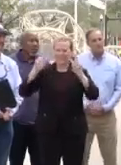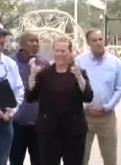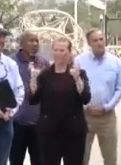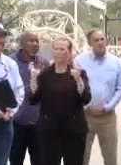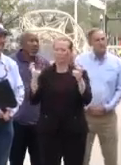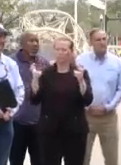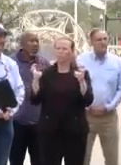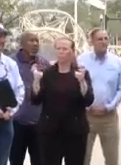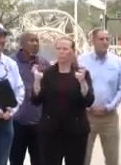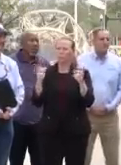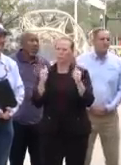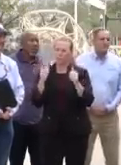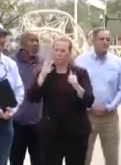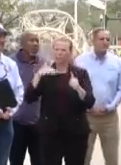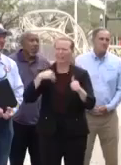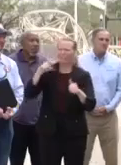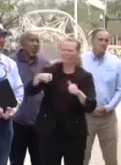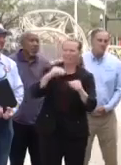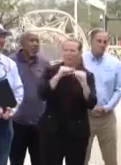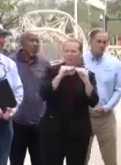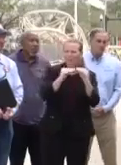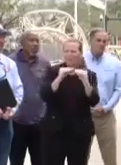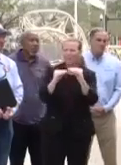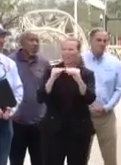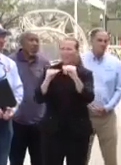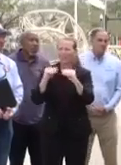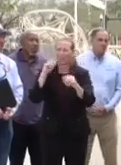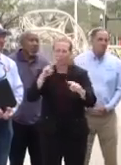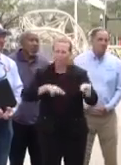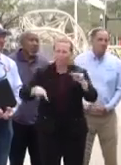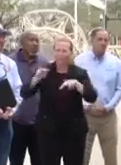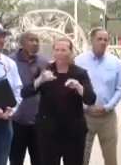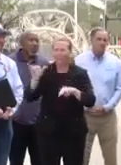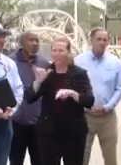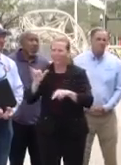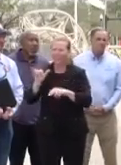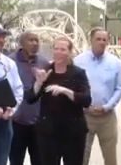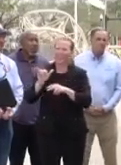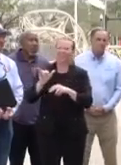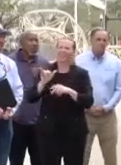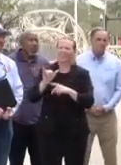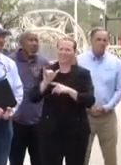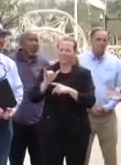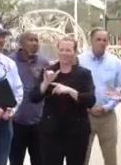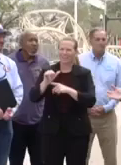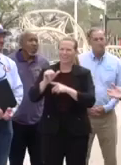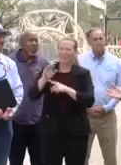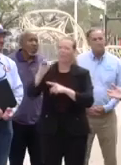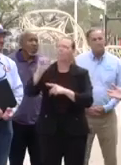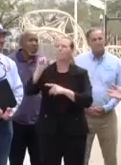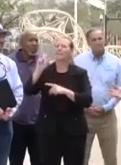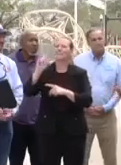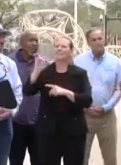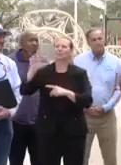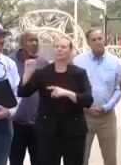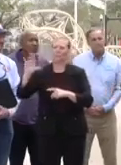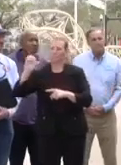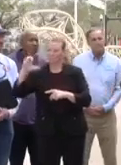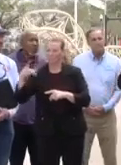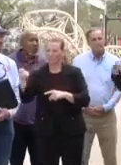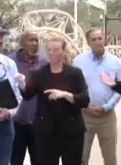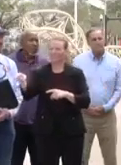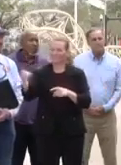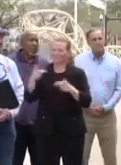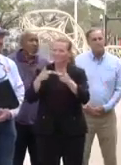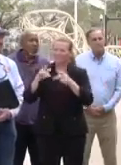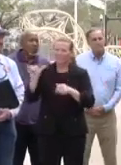there's going to be a need to do repairs. I mean, you look at like Madeira Beach, some of these places in Pinellas, you have 3-4 feet of water. You got to